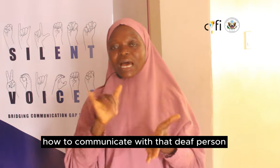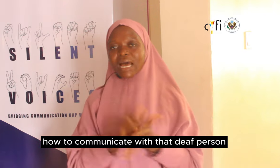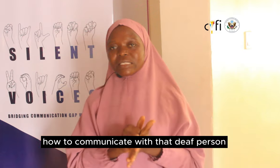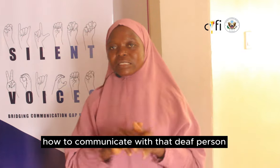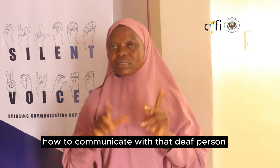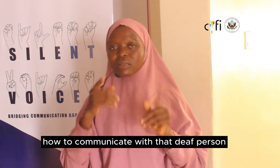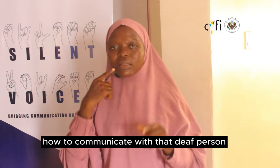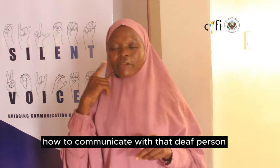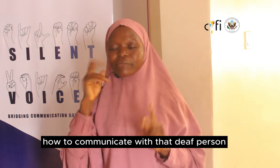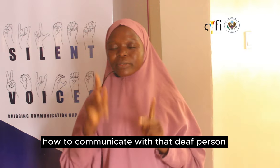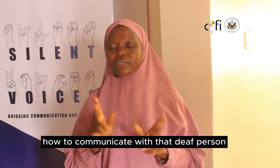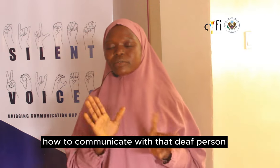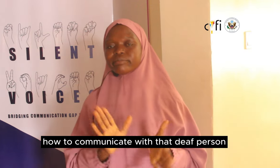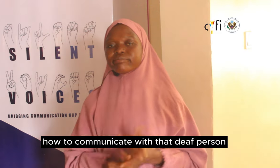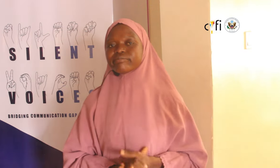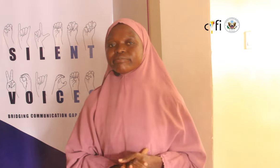that deaf person.